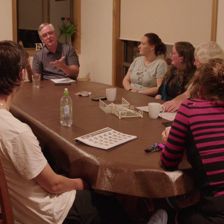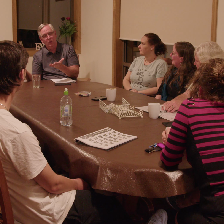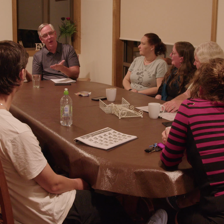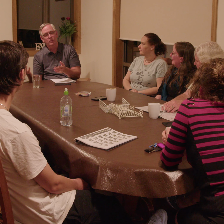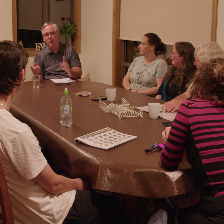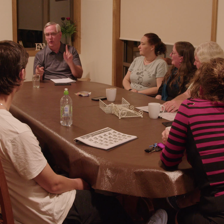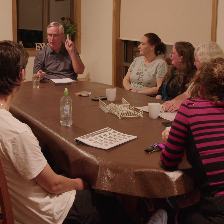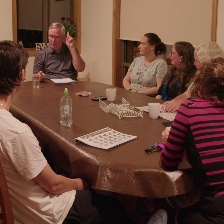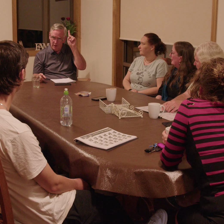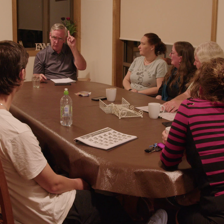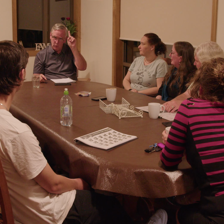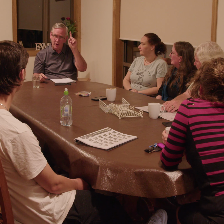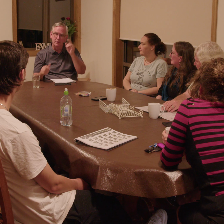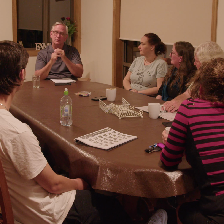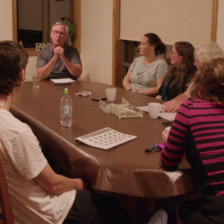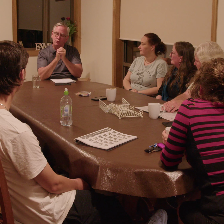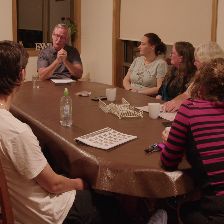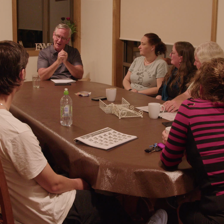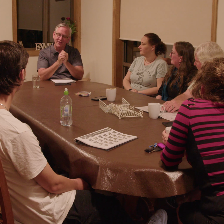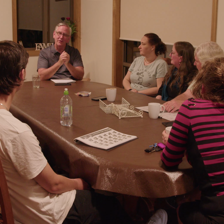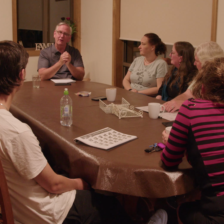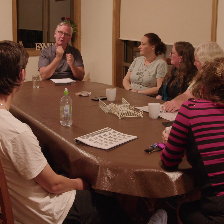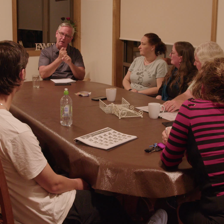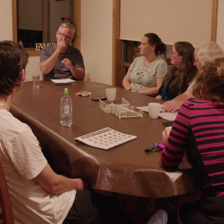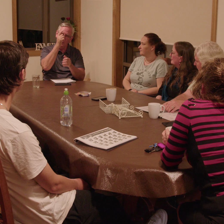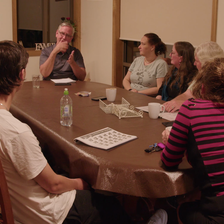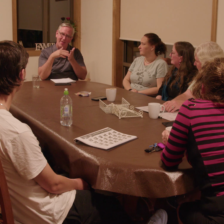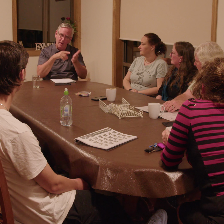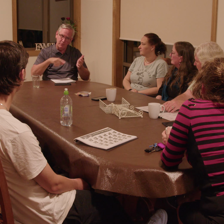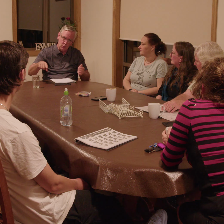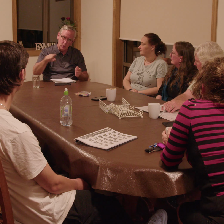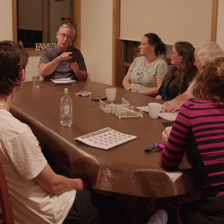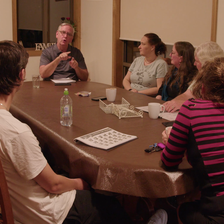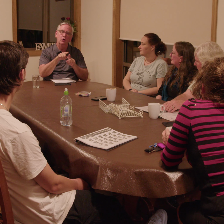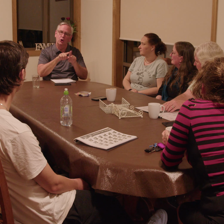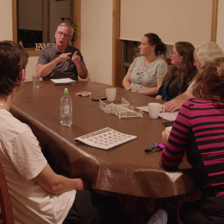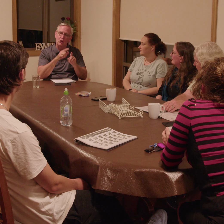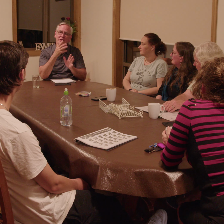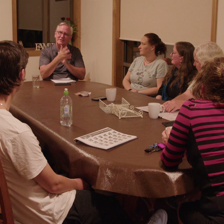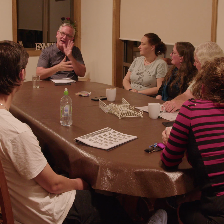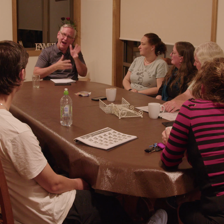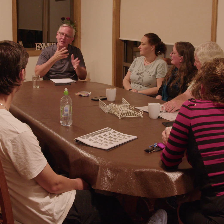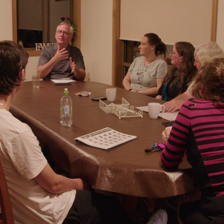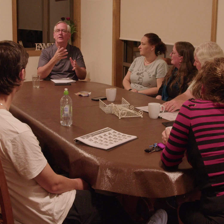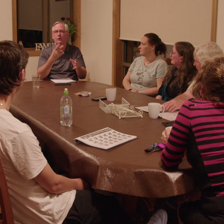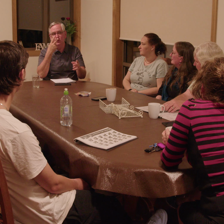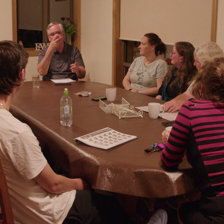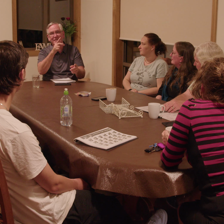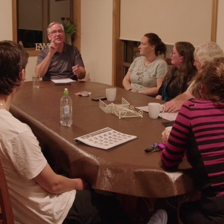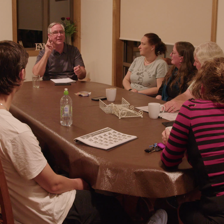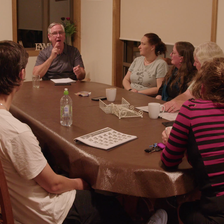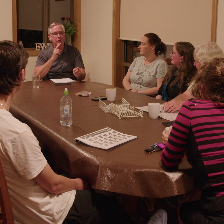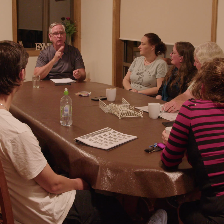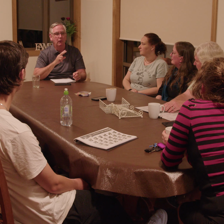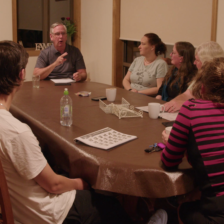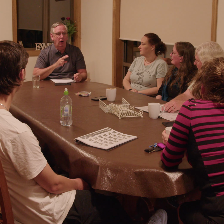There's other things we can learn, but my number one goal, my prayer is that God will help you learn enough signs that when you